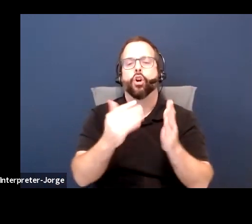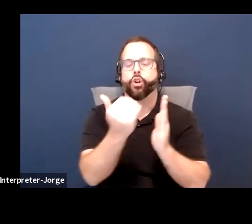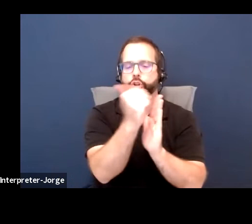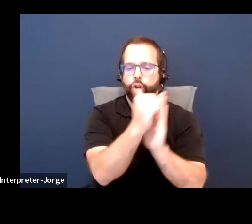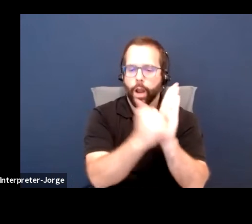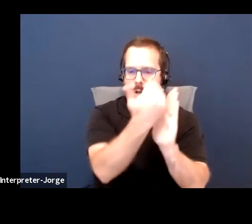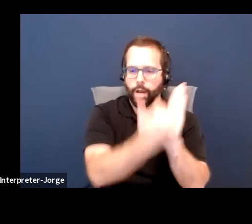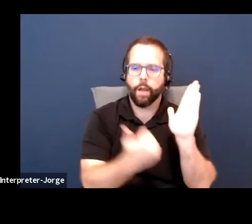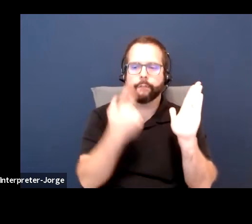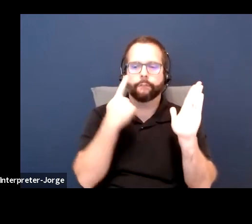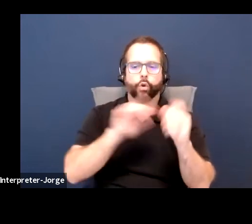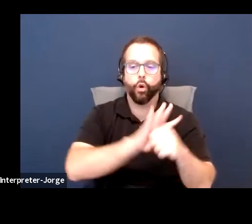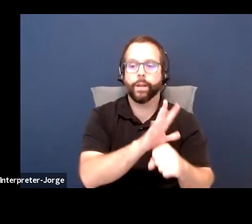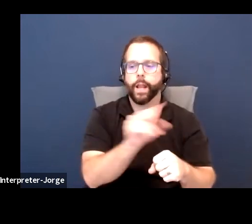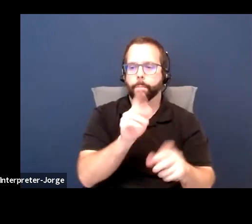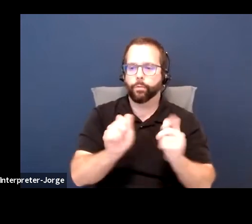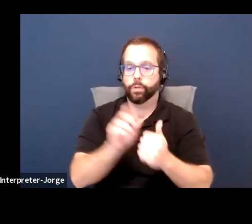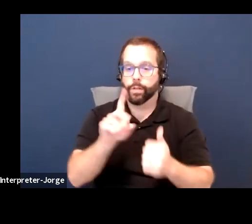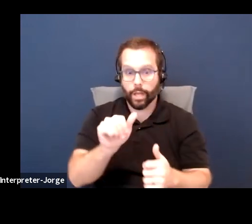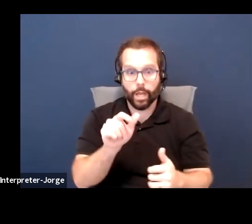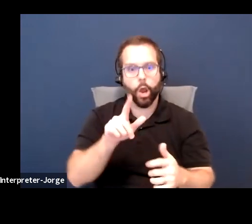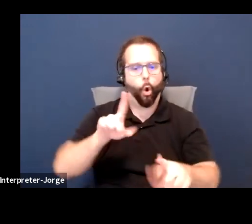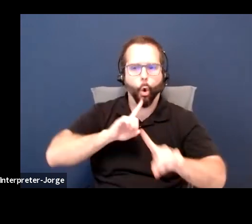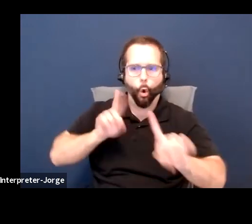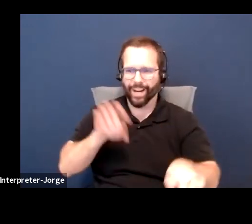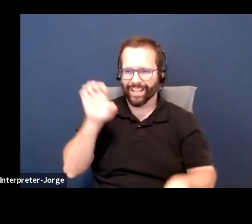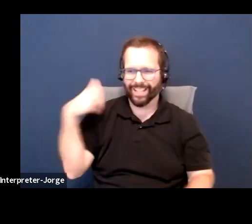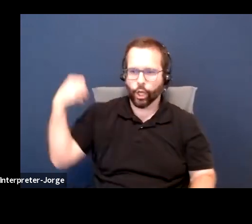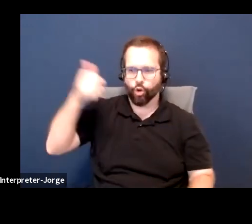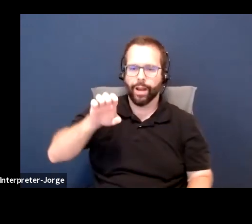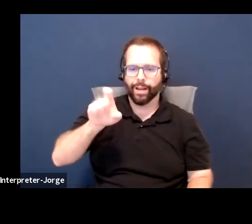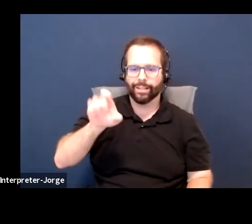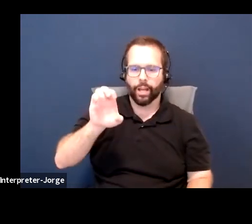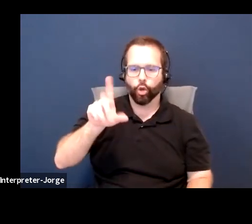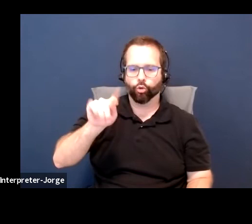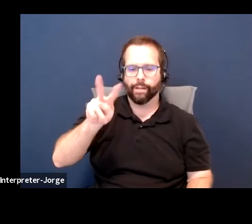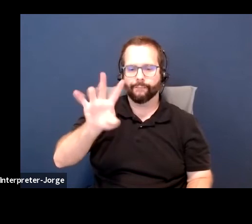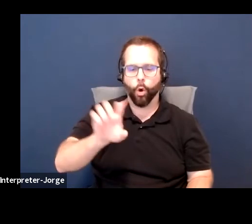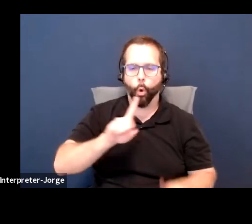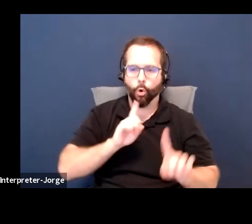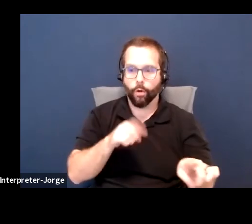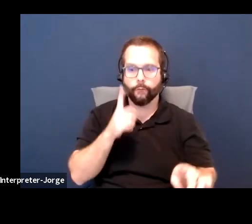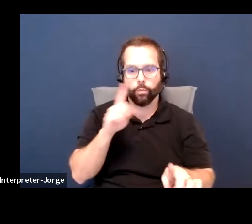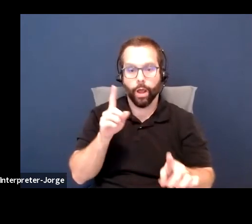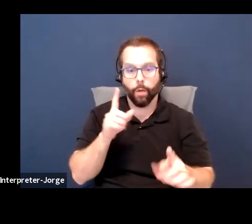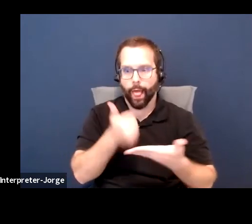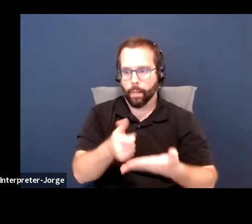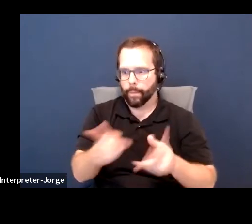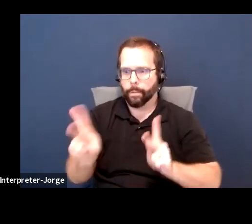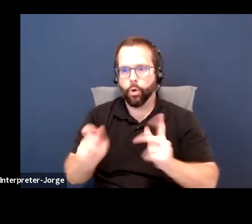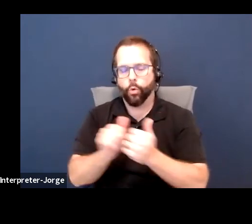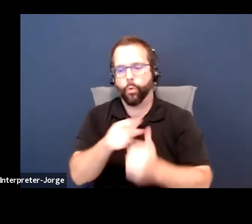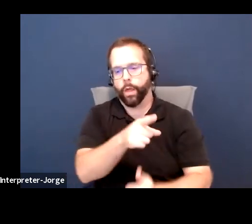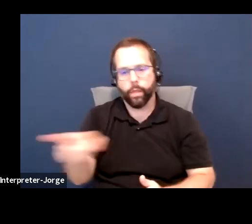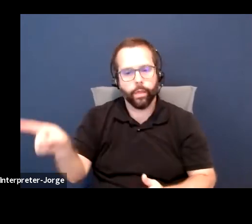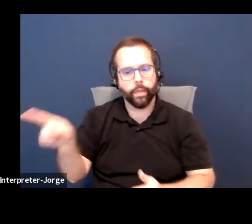a significant focus on so many of the major issues facing people with disabilities and older adults, such